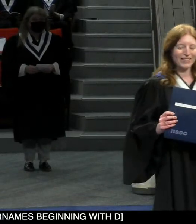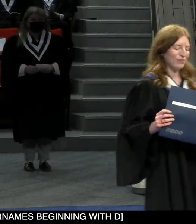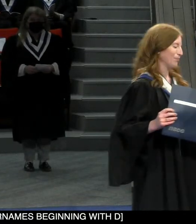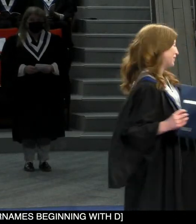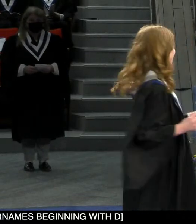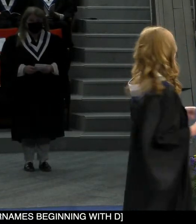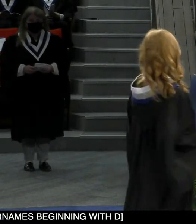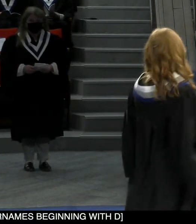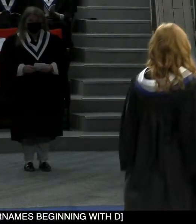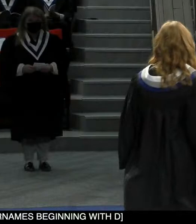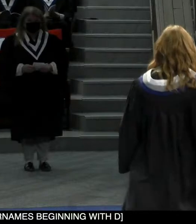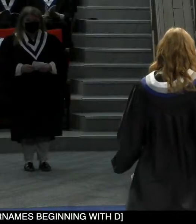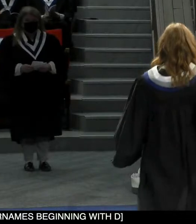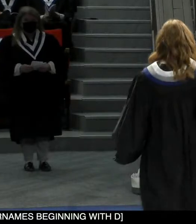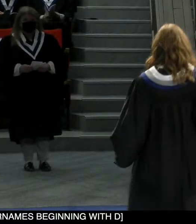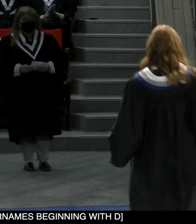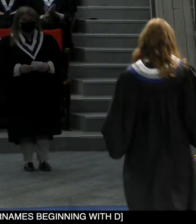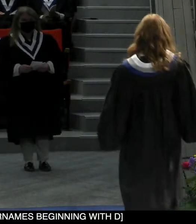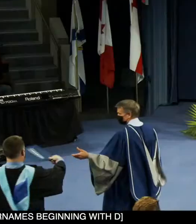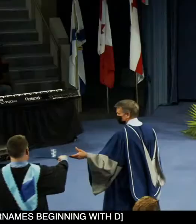Drew LeBlanc.